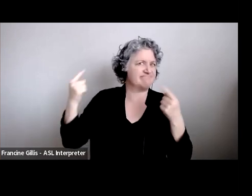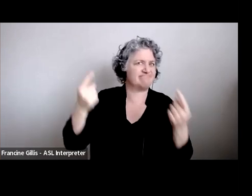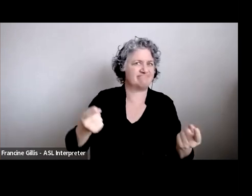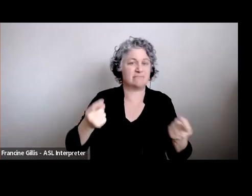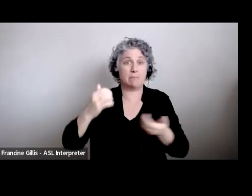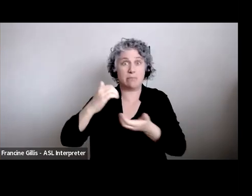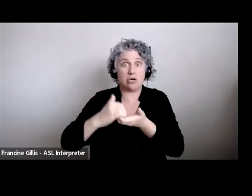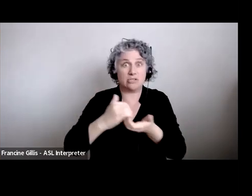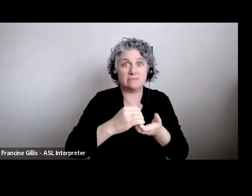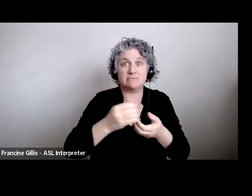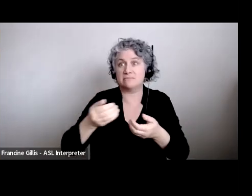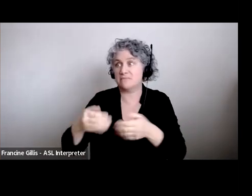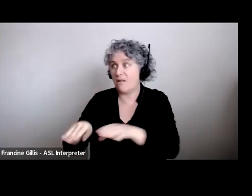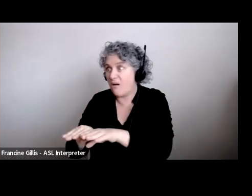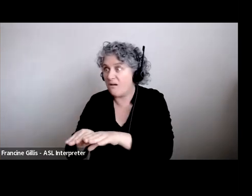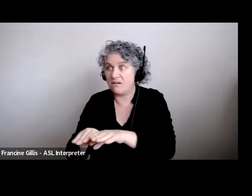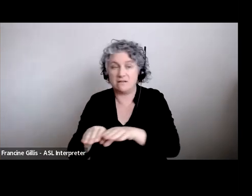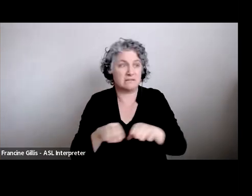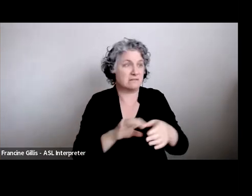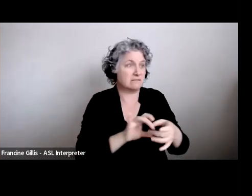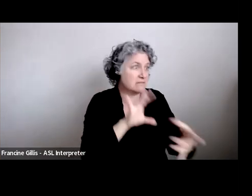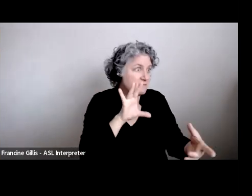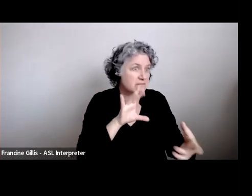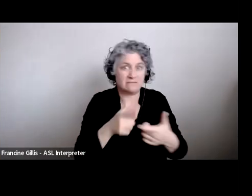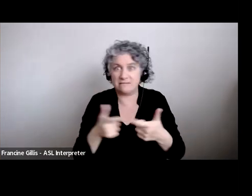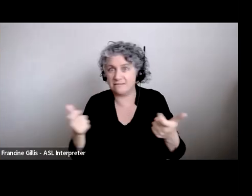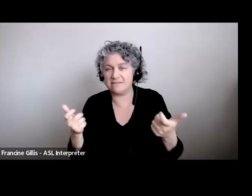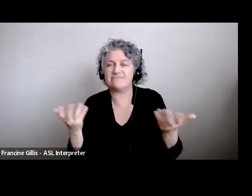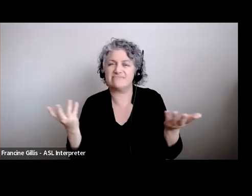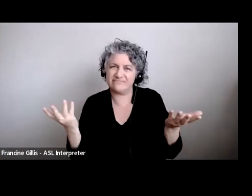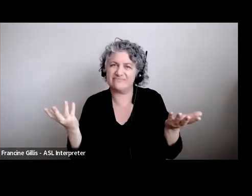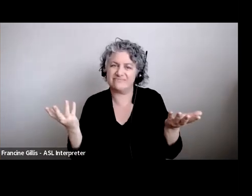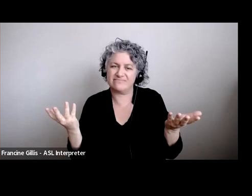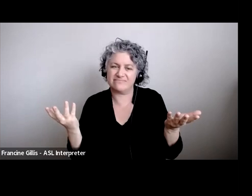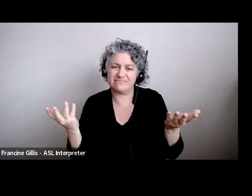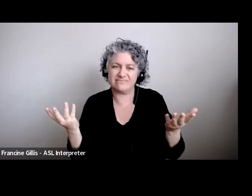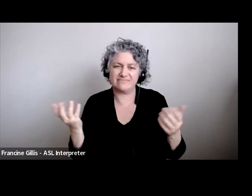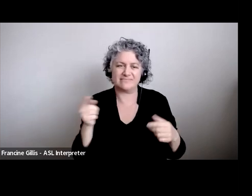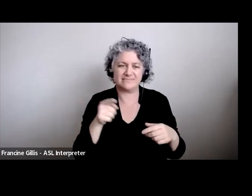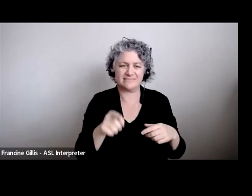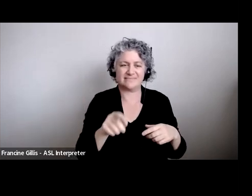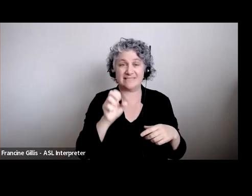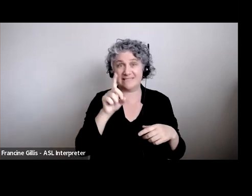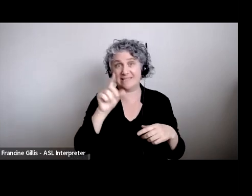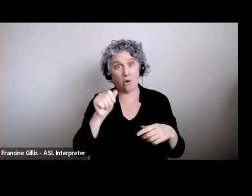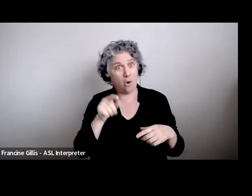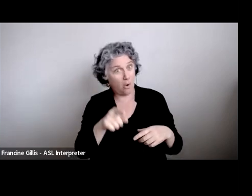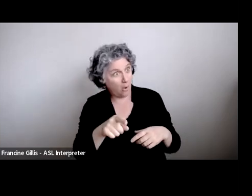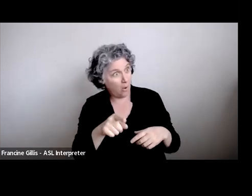building during COVID. Do you mean that your patrons can park?